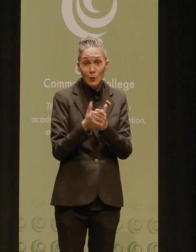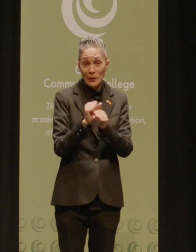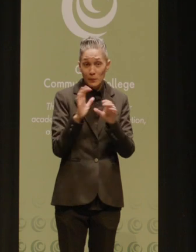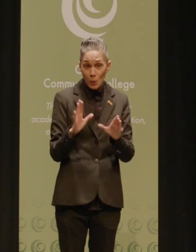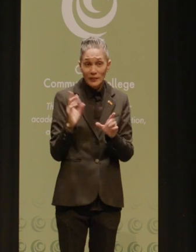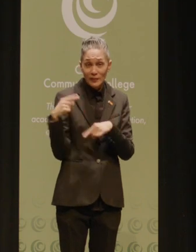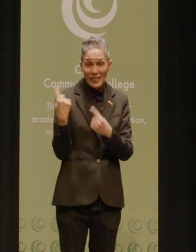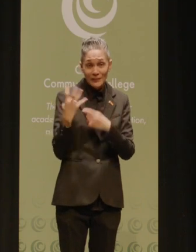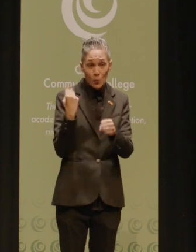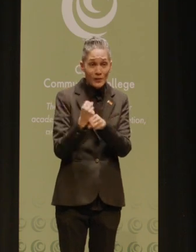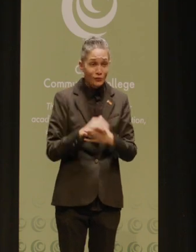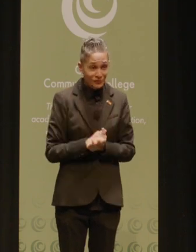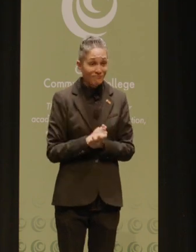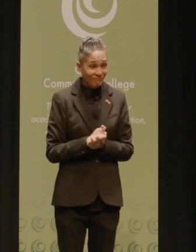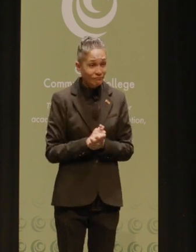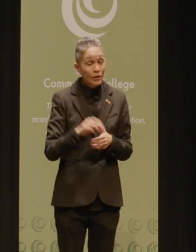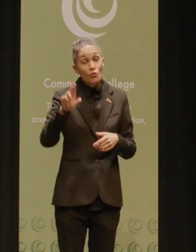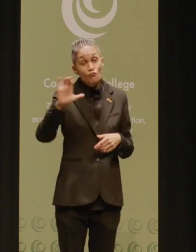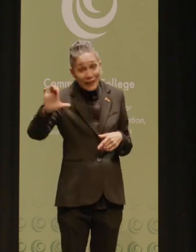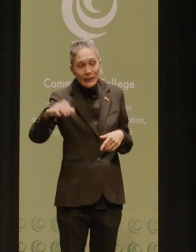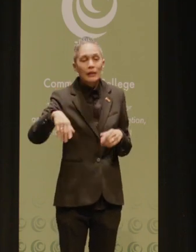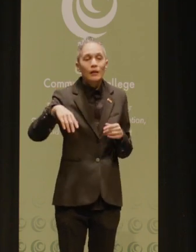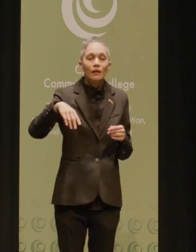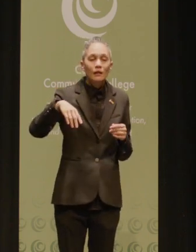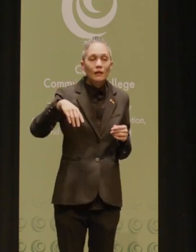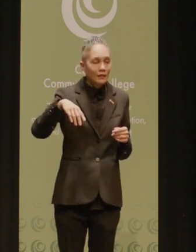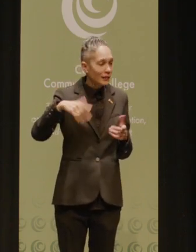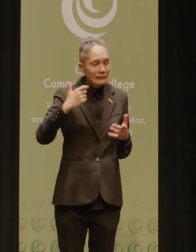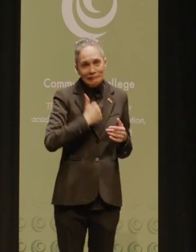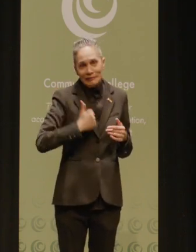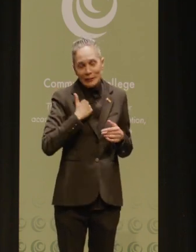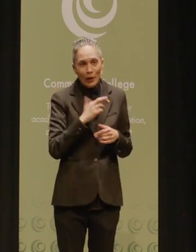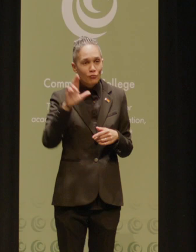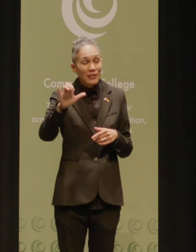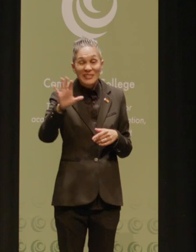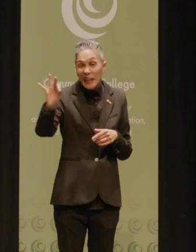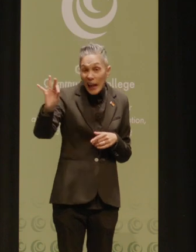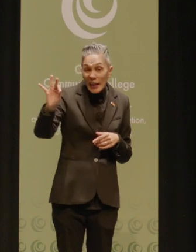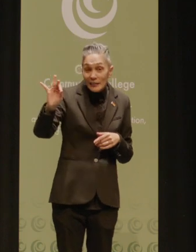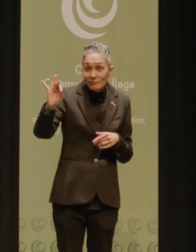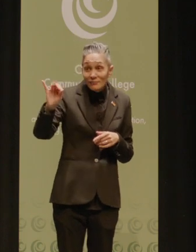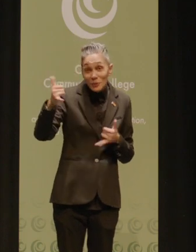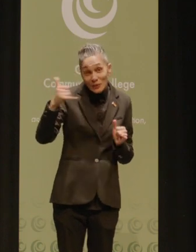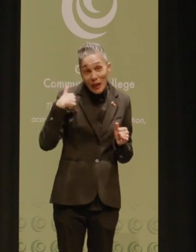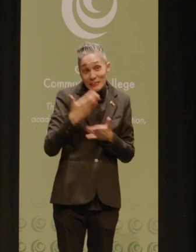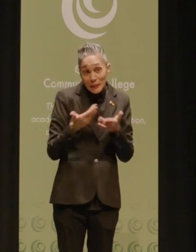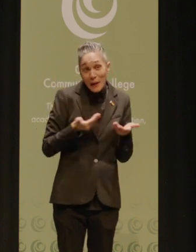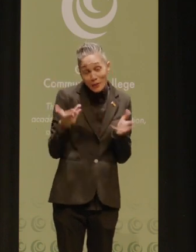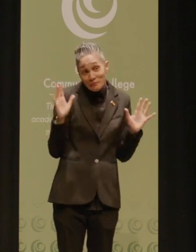employees over the last 4 years. Reedley College, because we had to right size them, sorry Reedley, 9, but you still got some, so that's